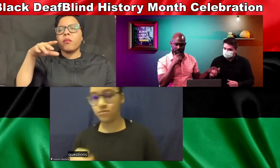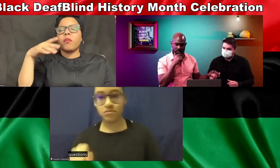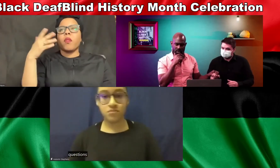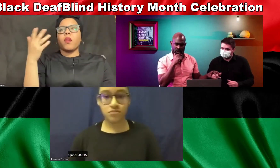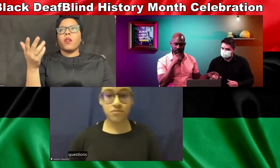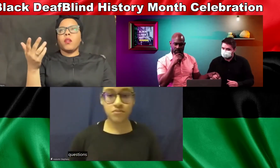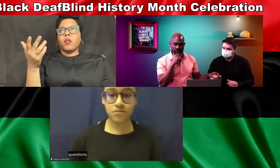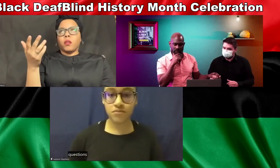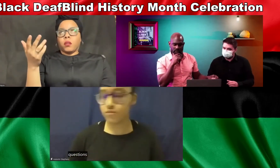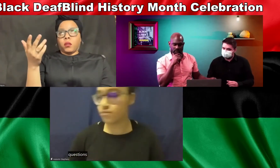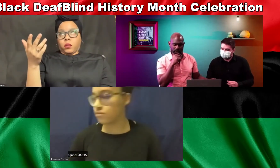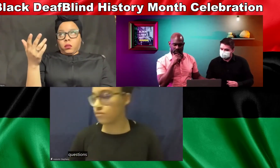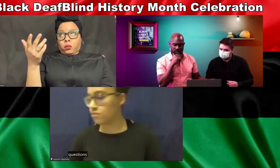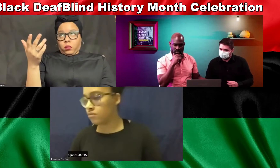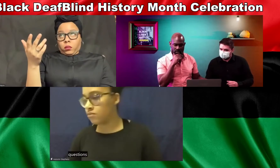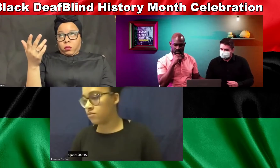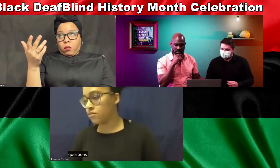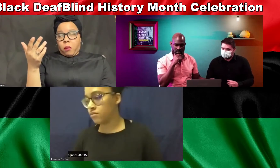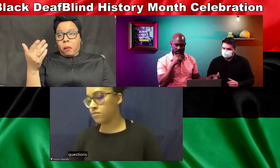Ashley's raising her hand